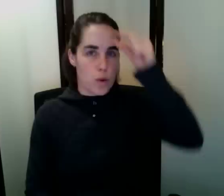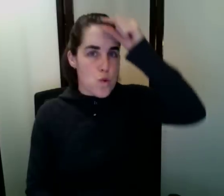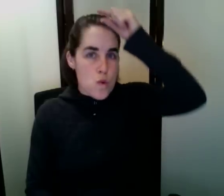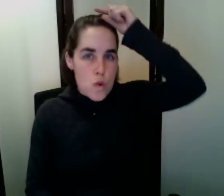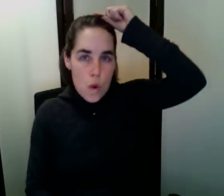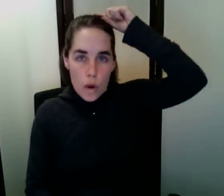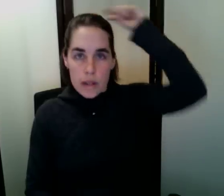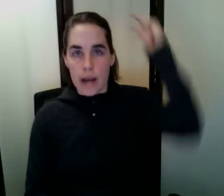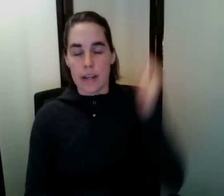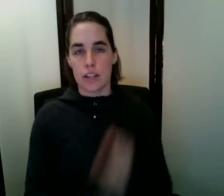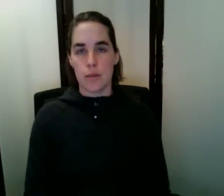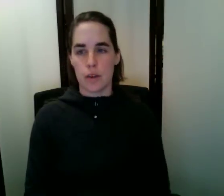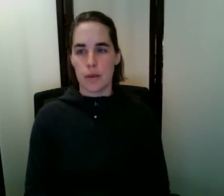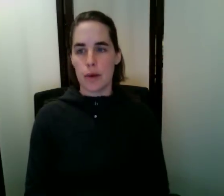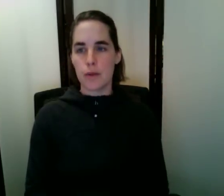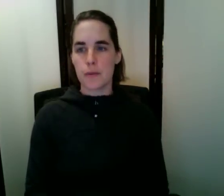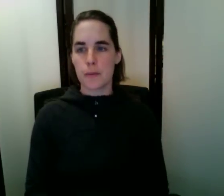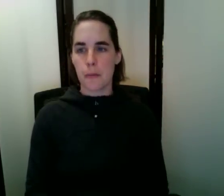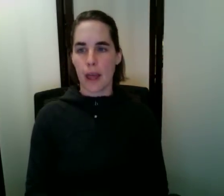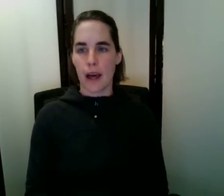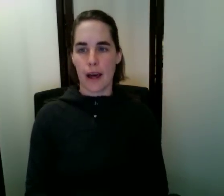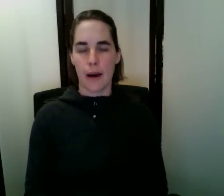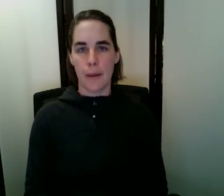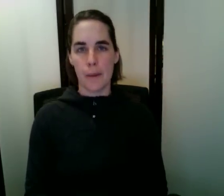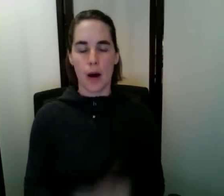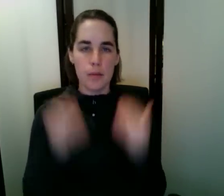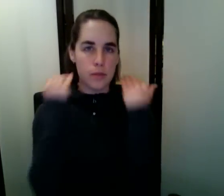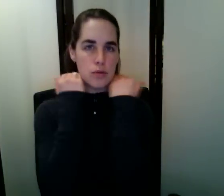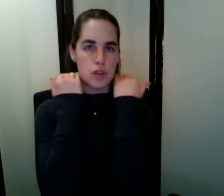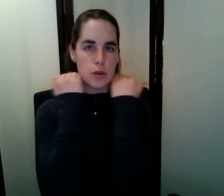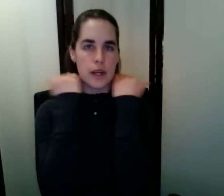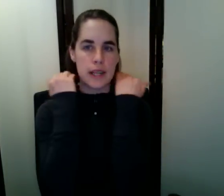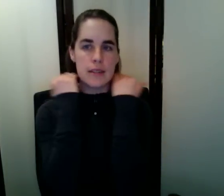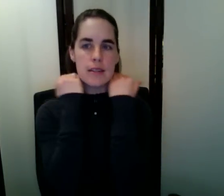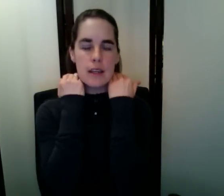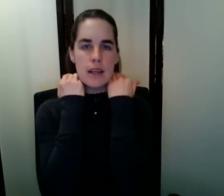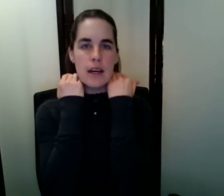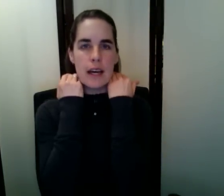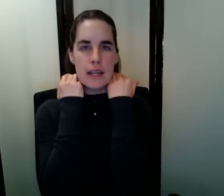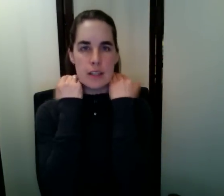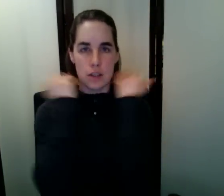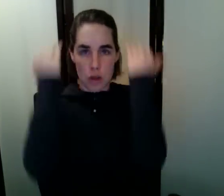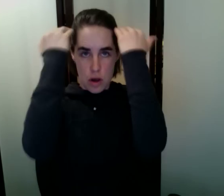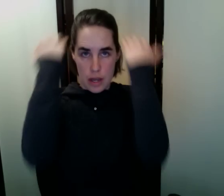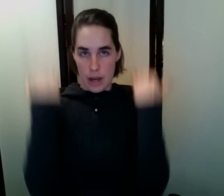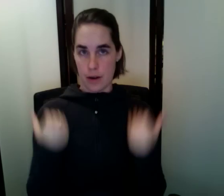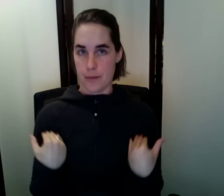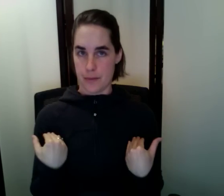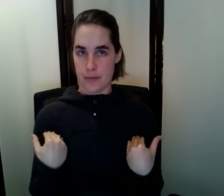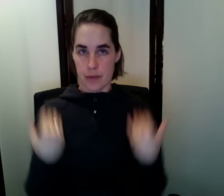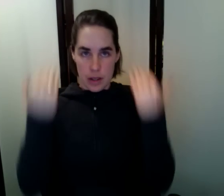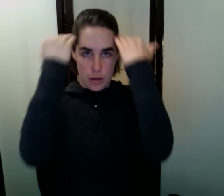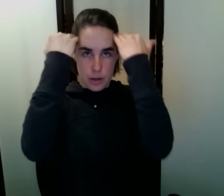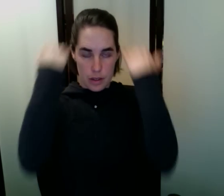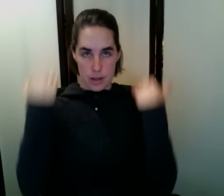shape with your mouth bob show where it ends and long hair so it's